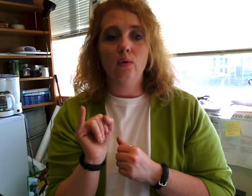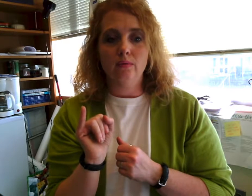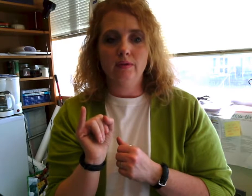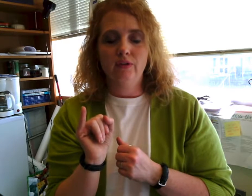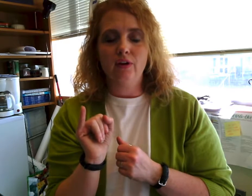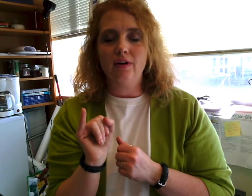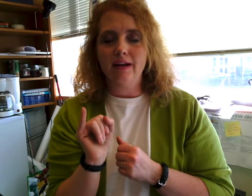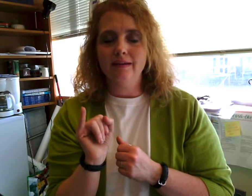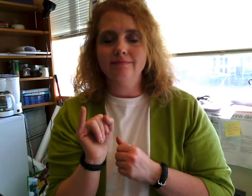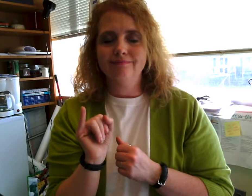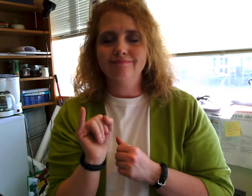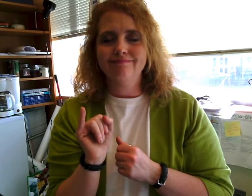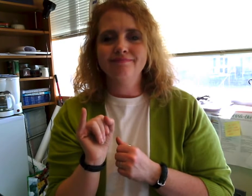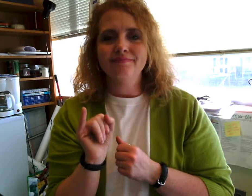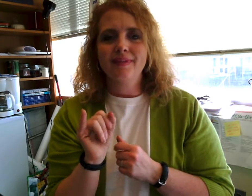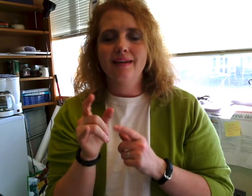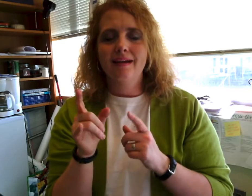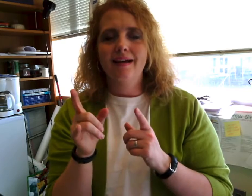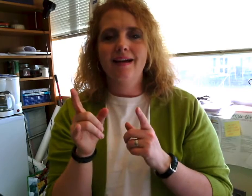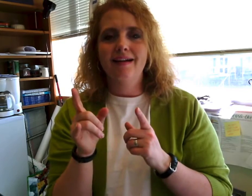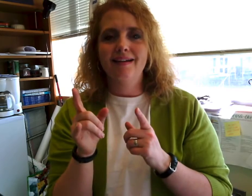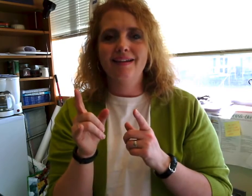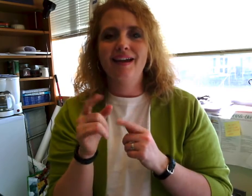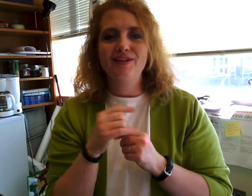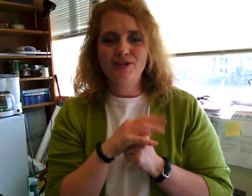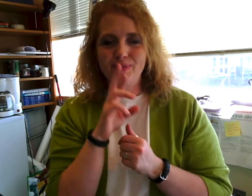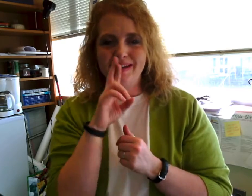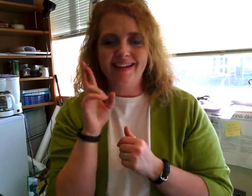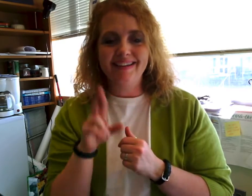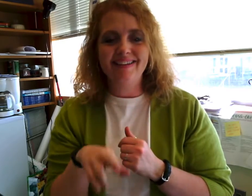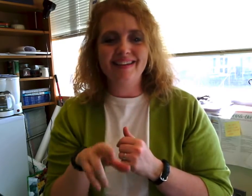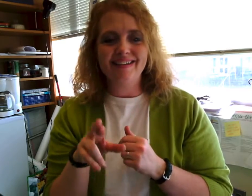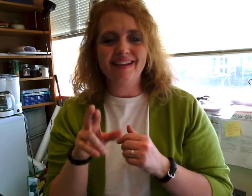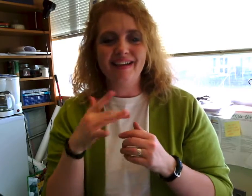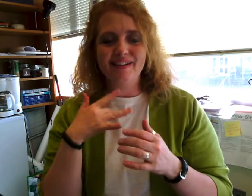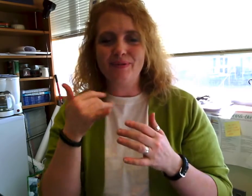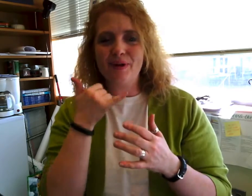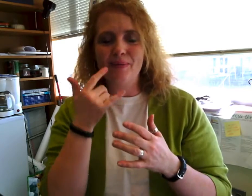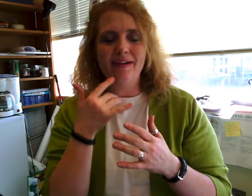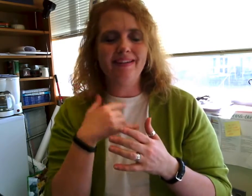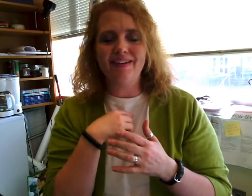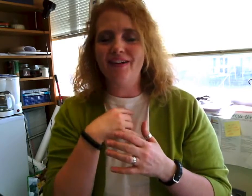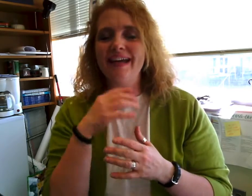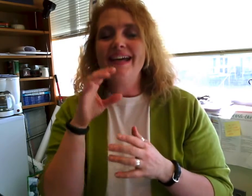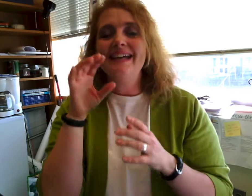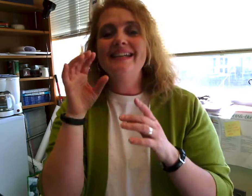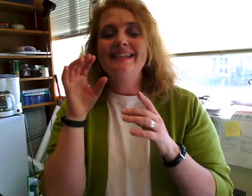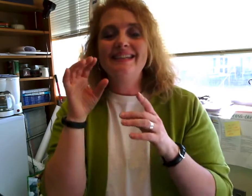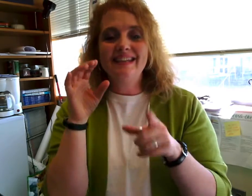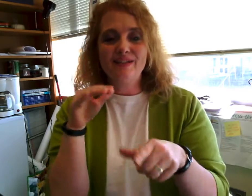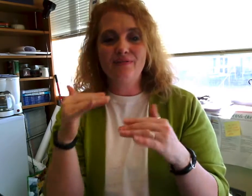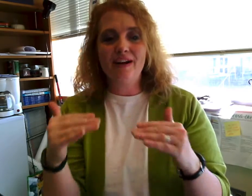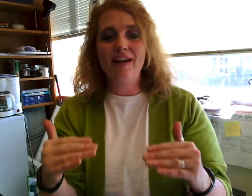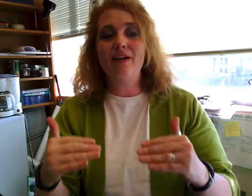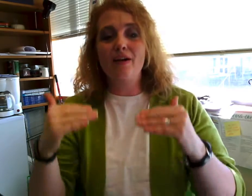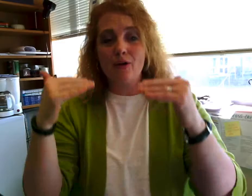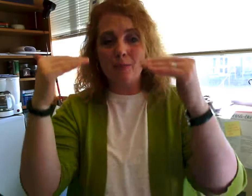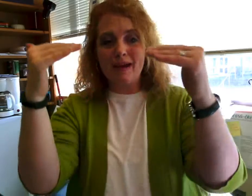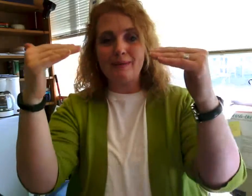Oh, sorry. I just realized that I did the wrong one. Sorry. Schizophrenia. Go back